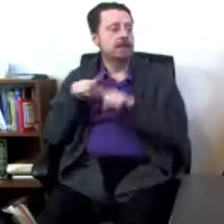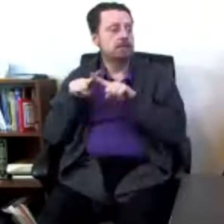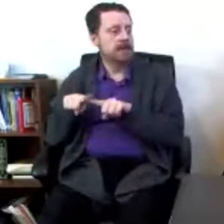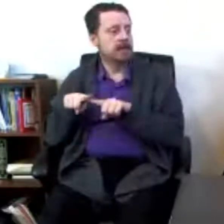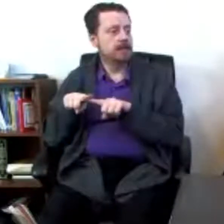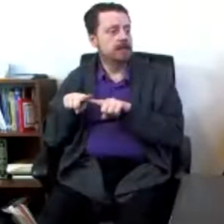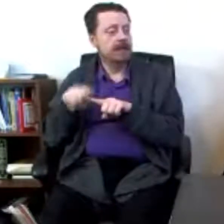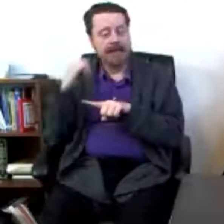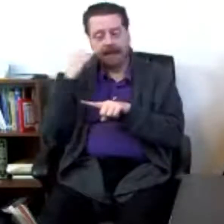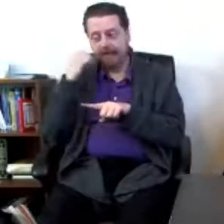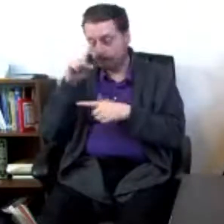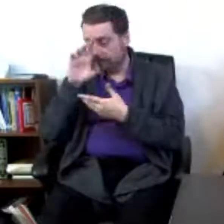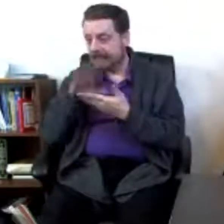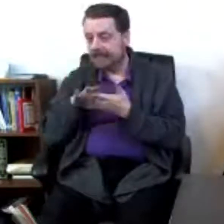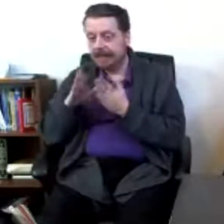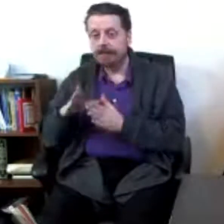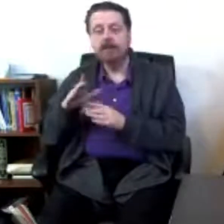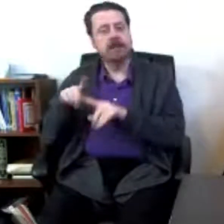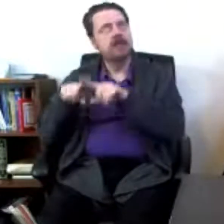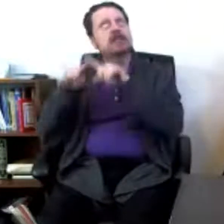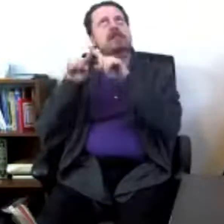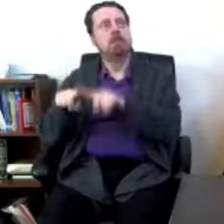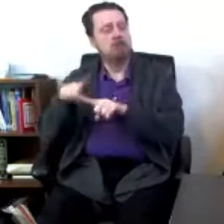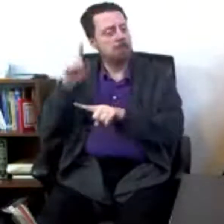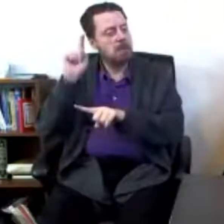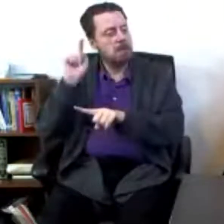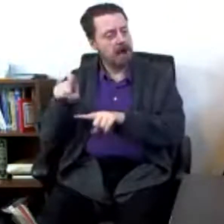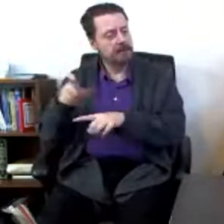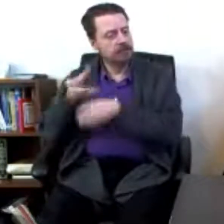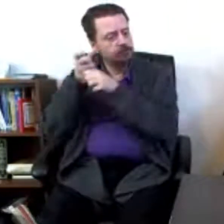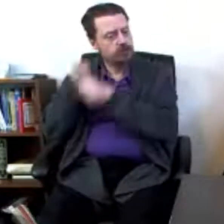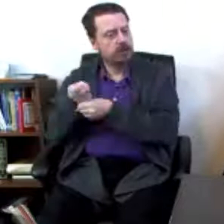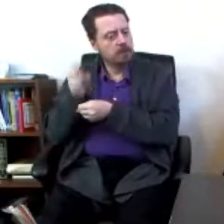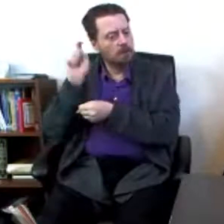believe should rely and trust in Him.